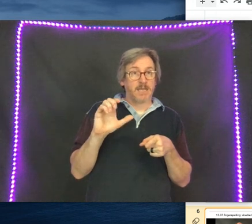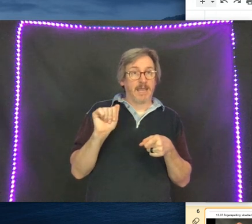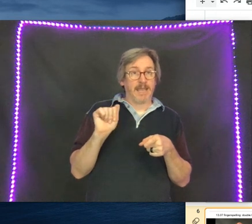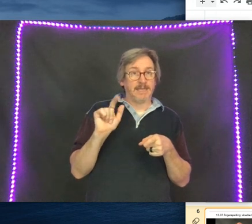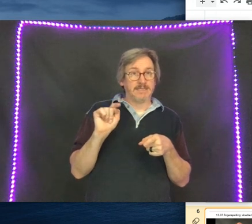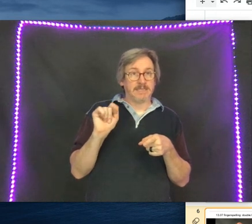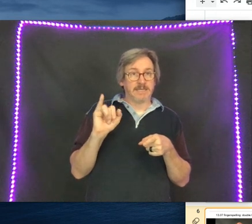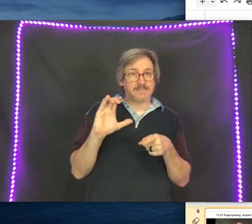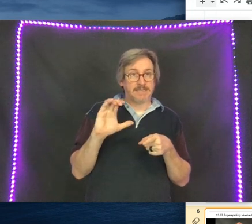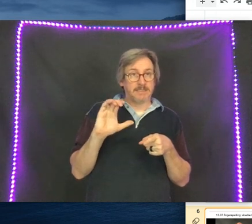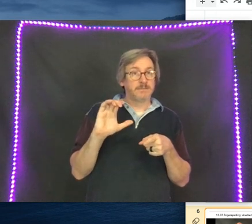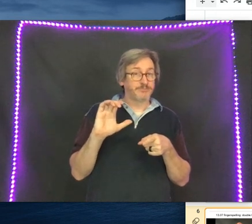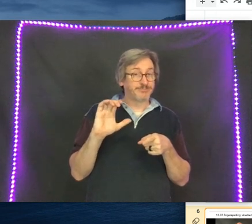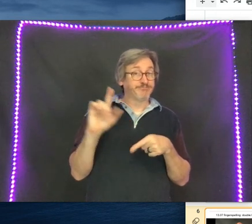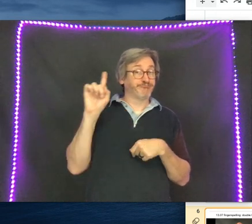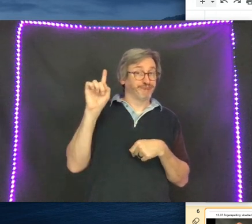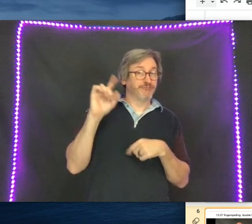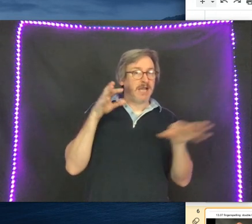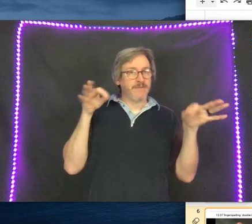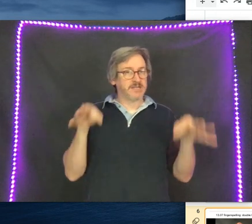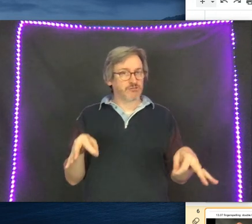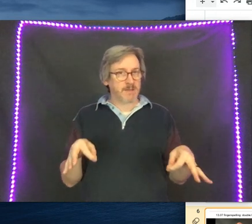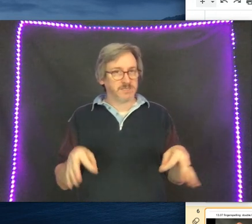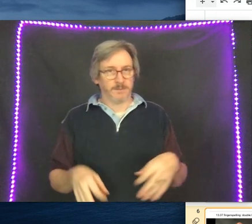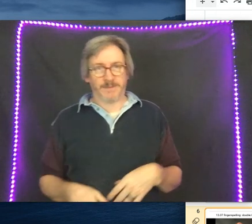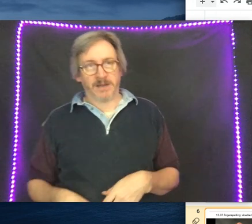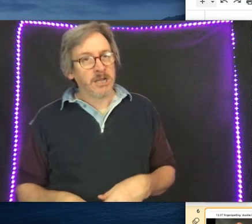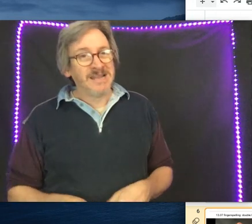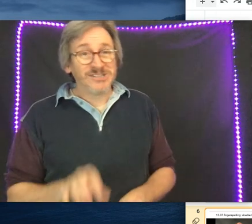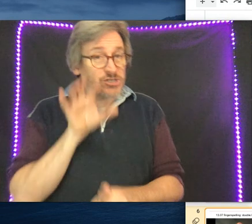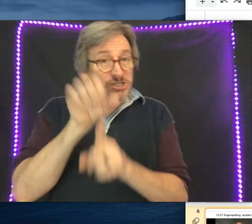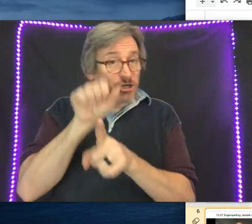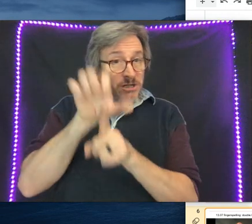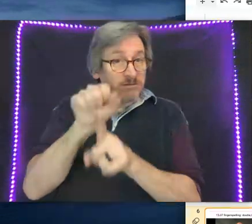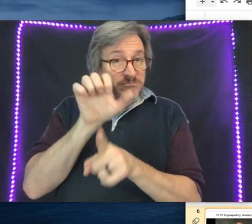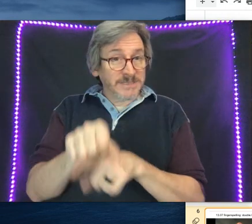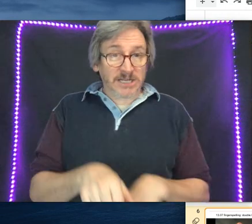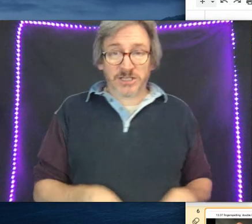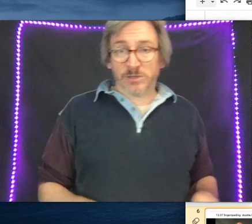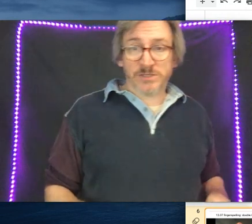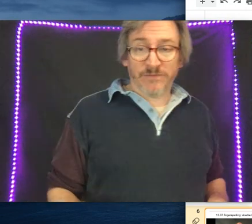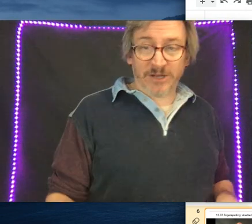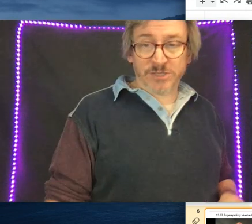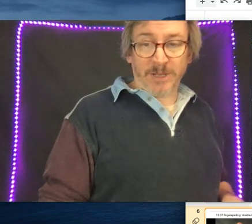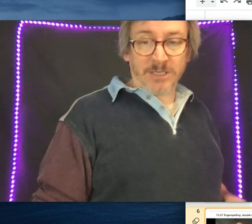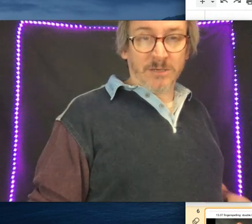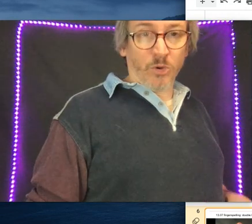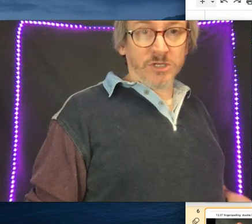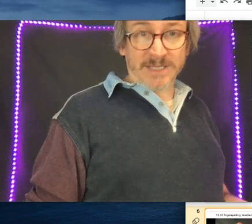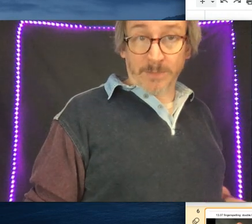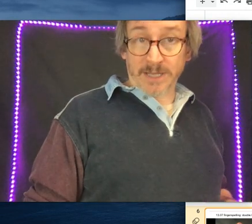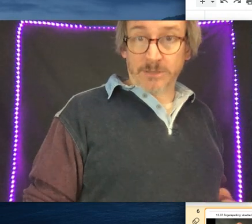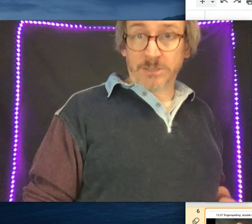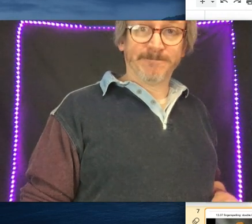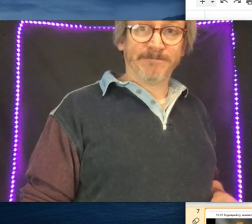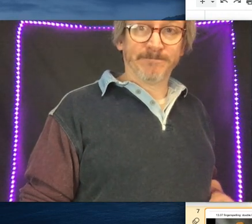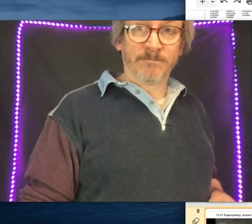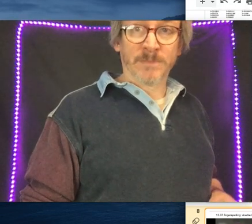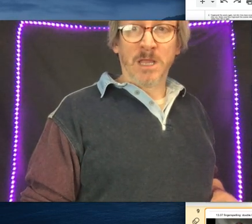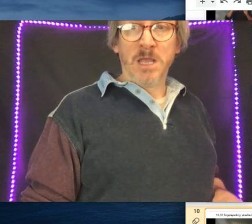attic, Attic, and then describes a little bit about it. So just look, catch those finger spelled words with double